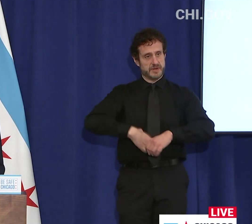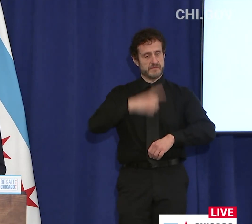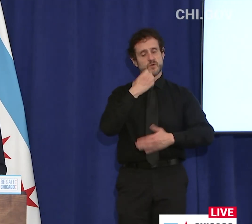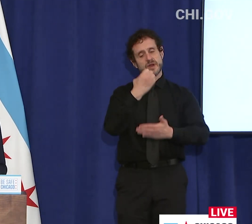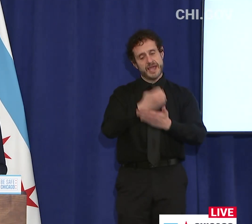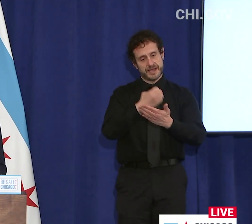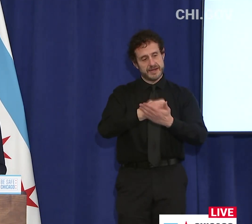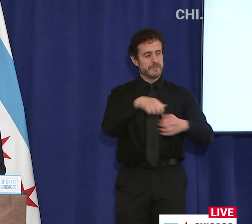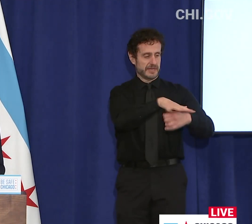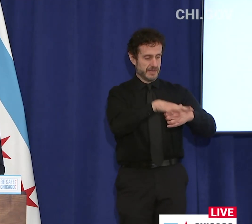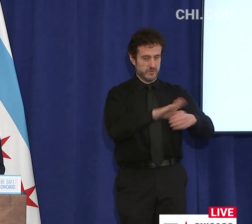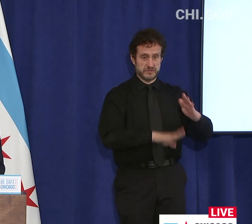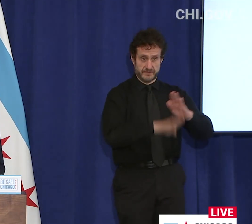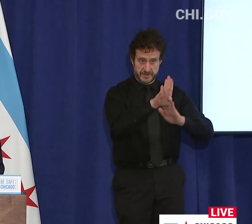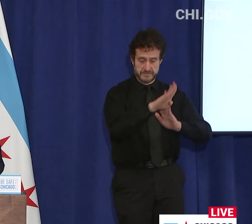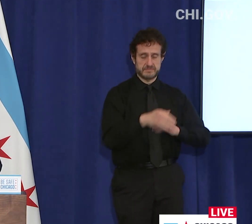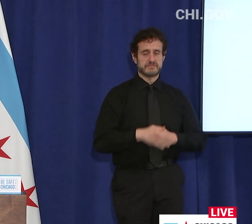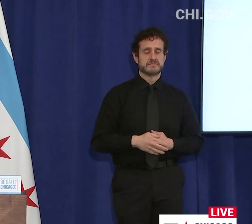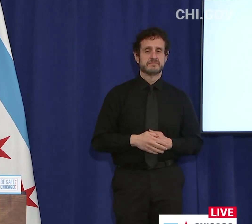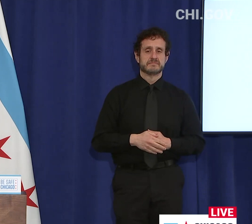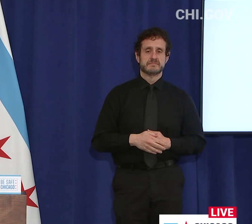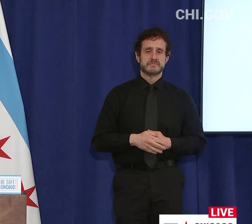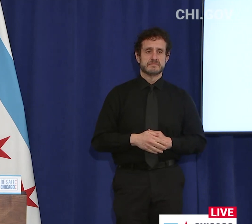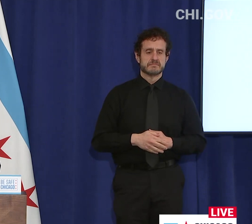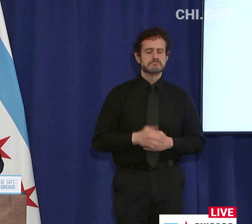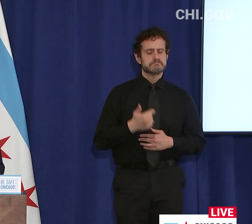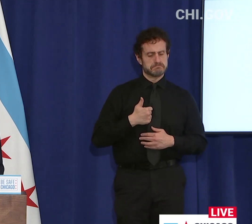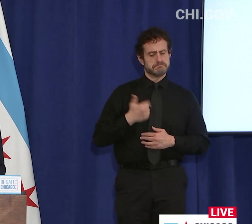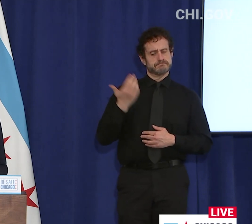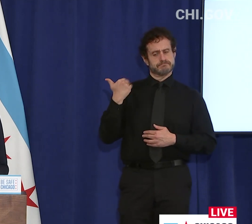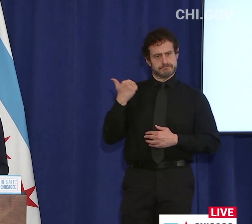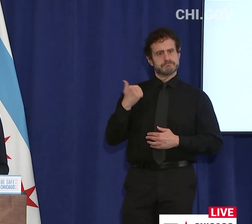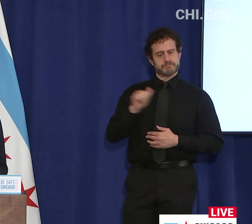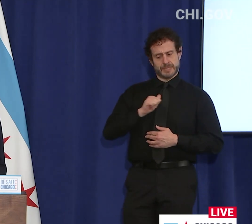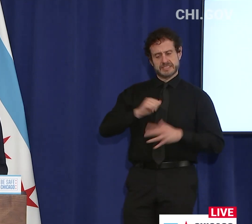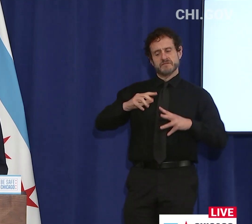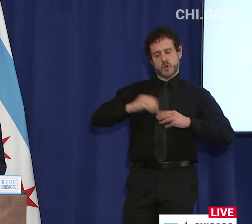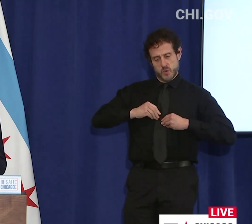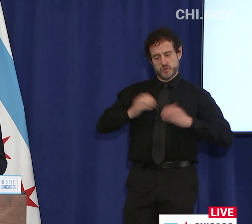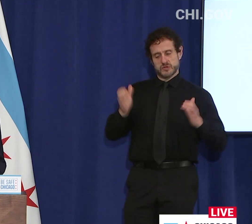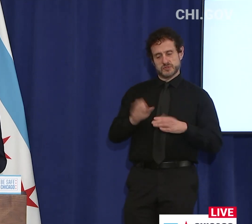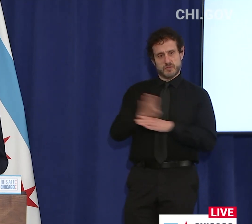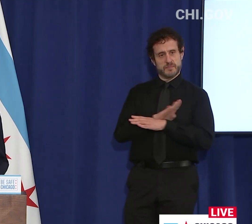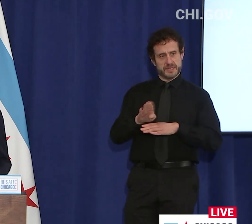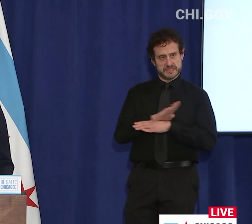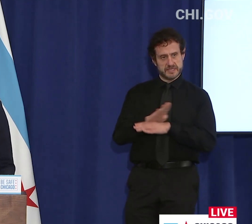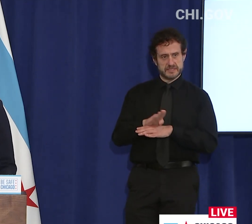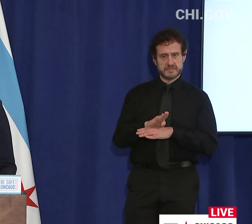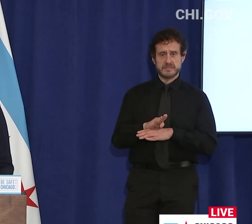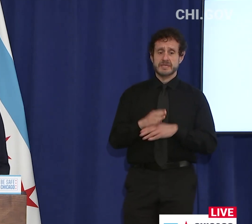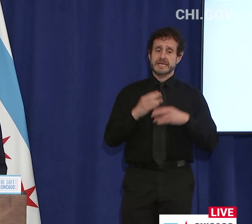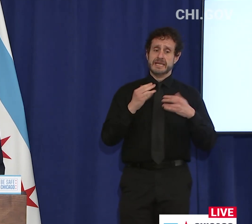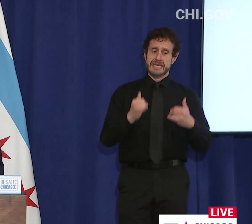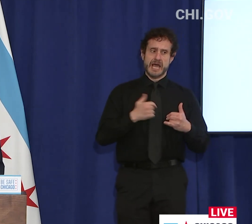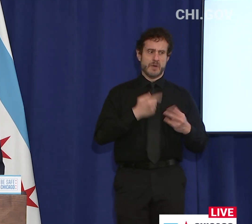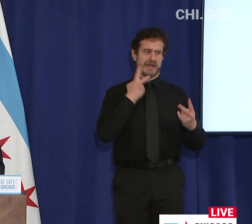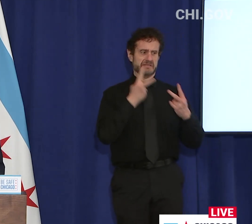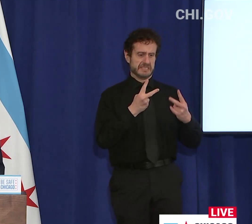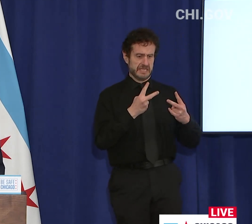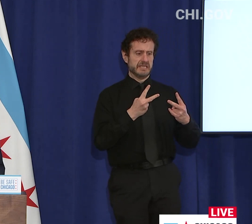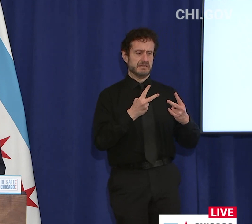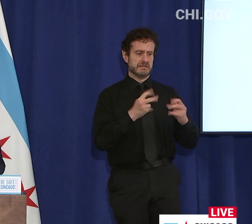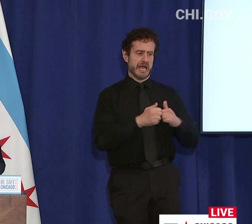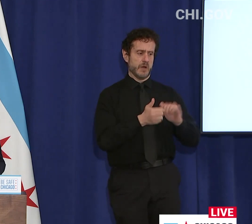Economic and Neighborhood Development. Now, as a former small business owner, I have experienced firsthand what it's like to